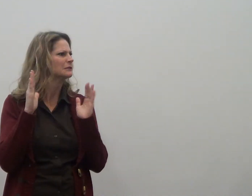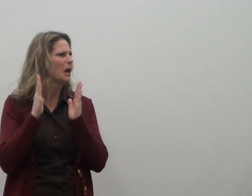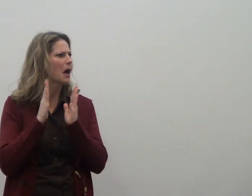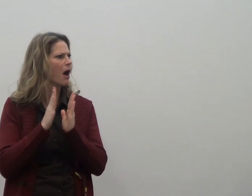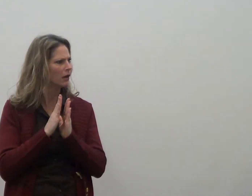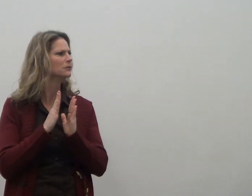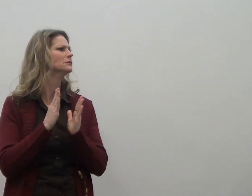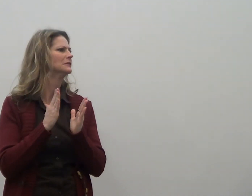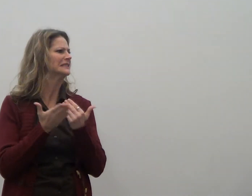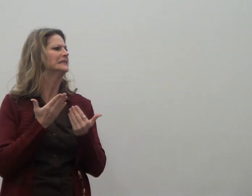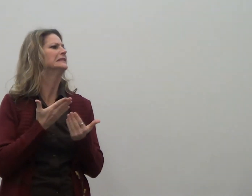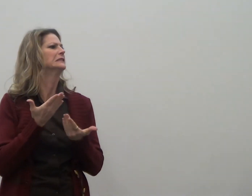And